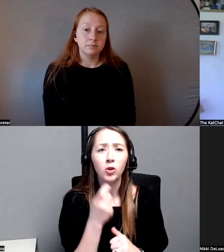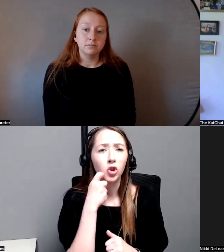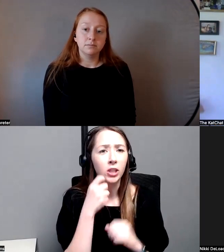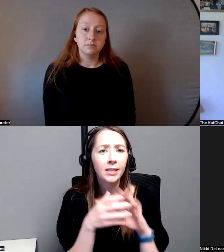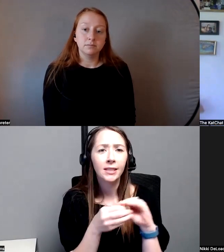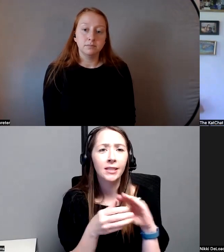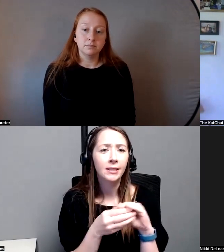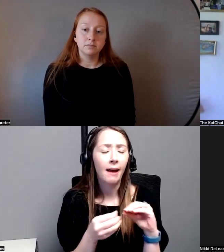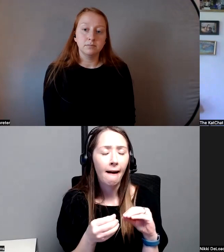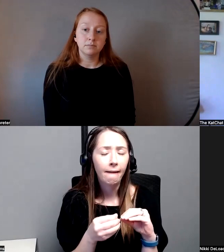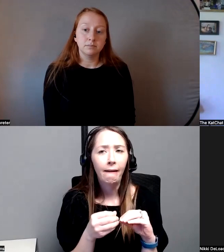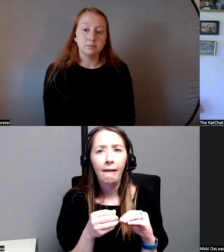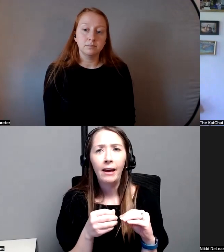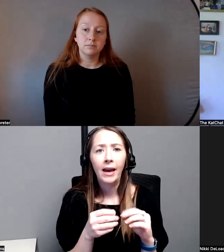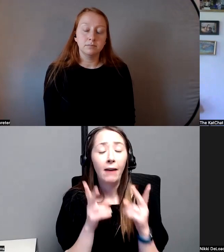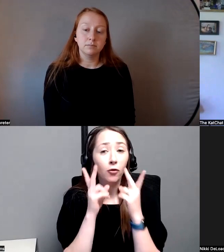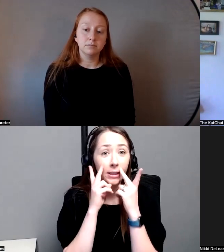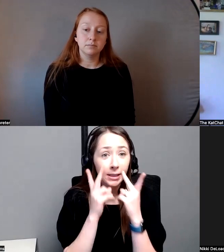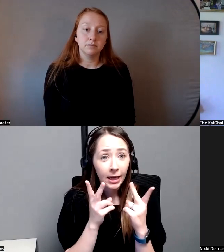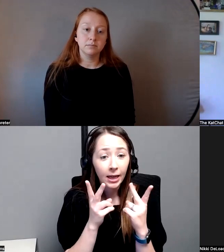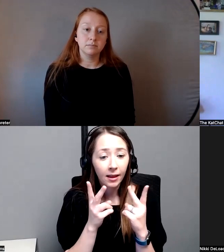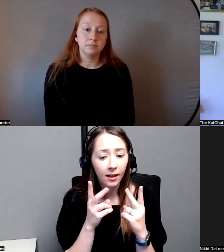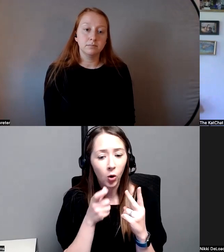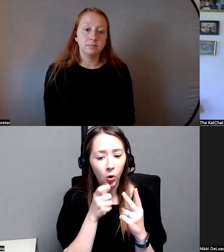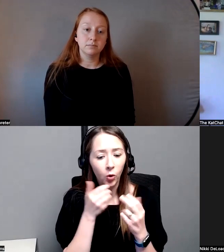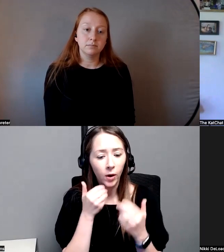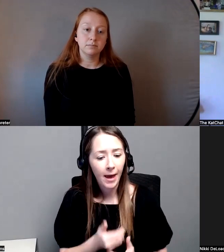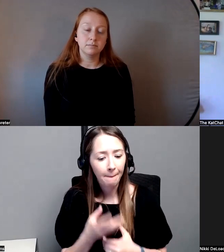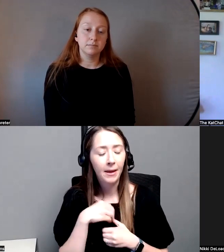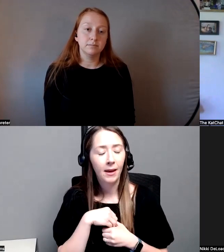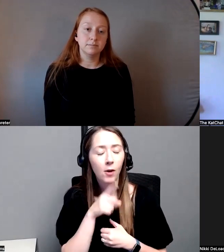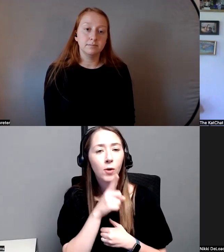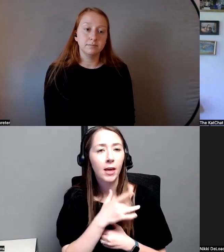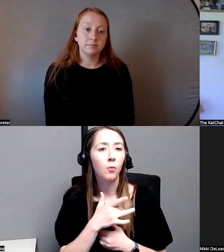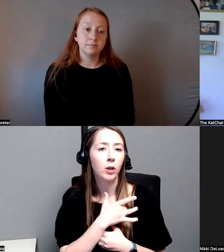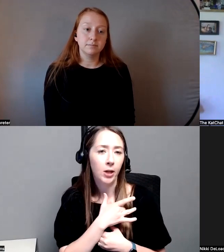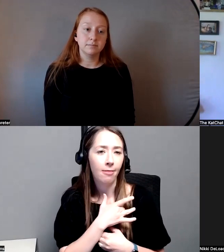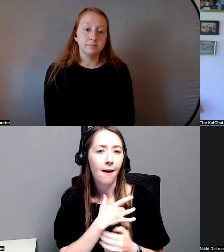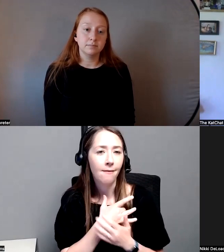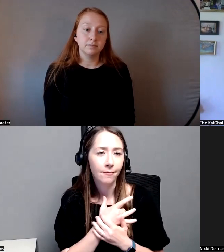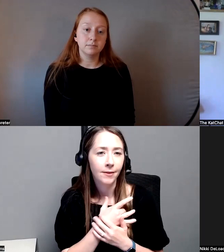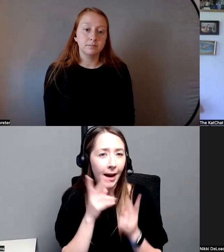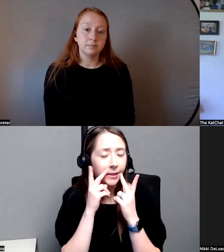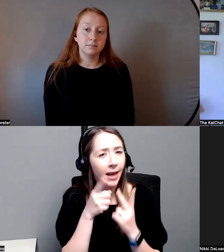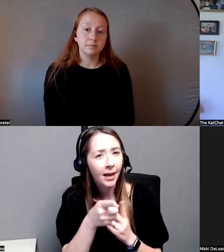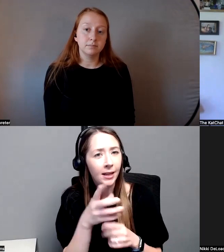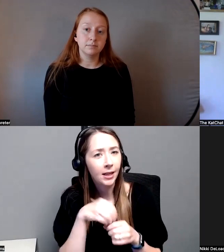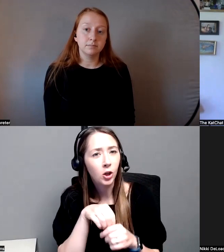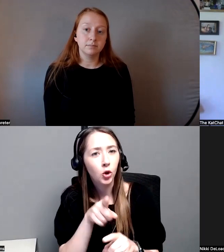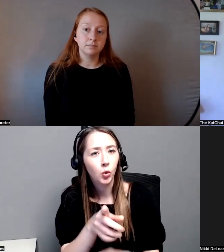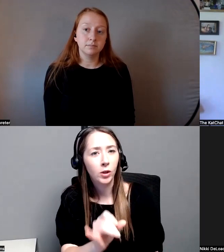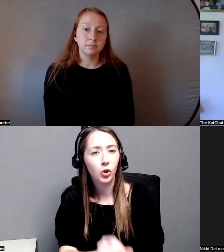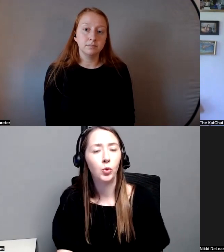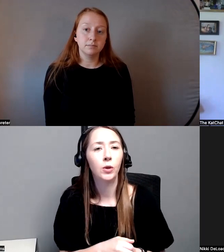and for seeing that in me. I really appreciate it so much. And I see that in you. And